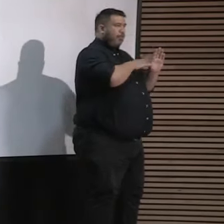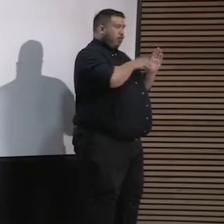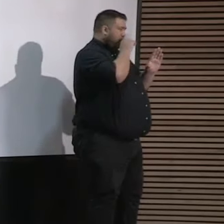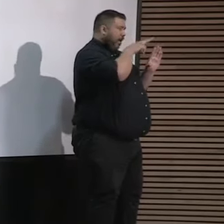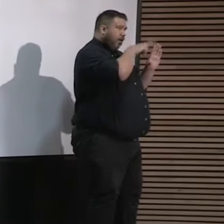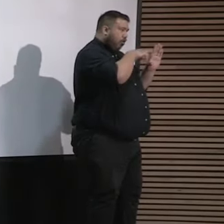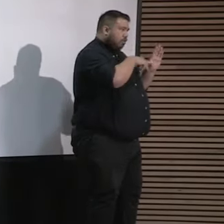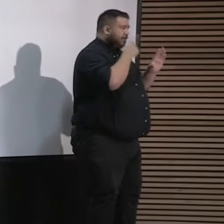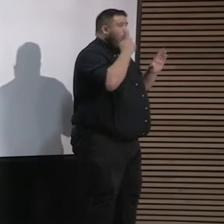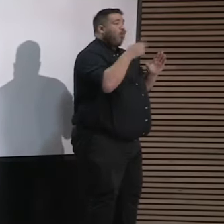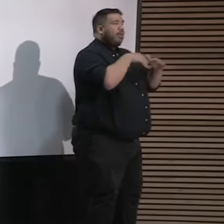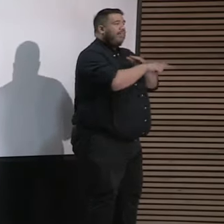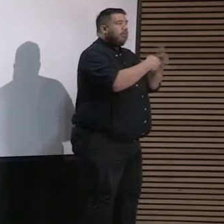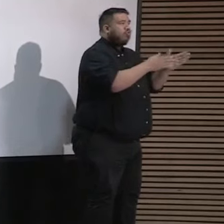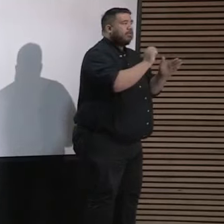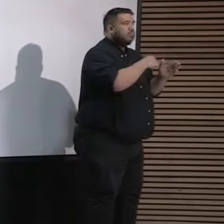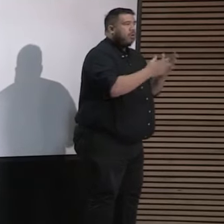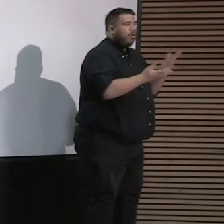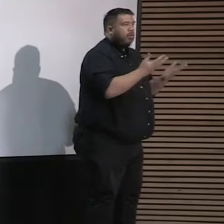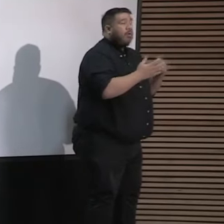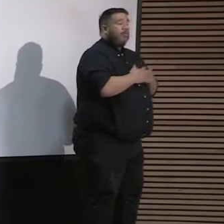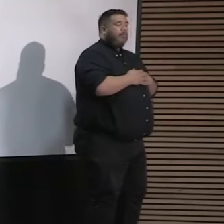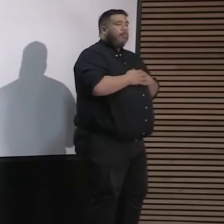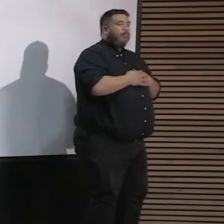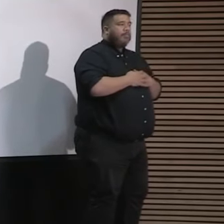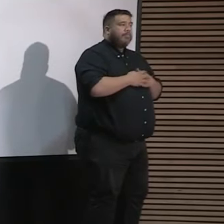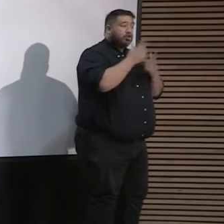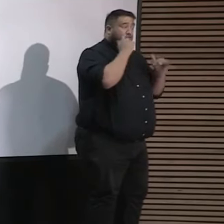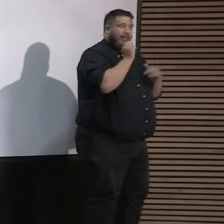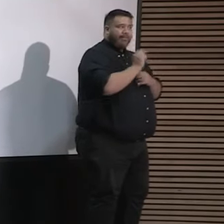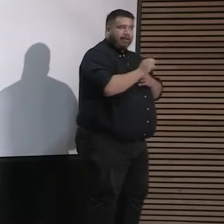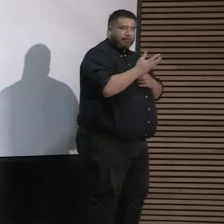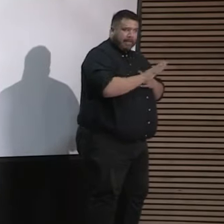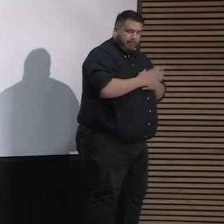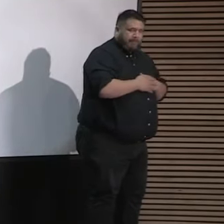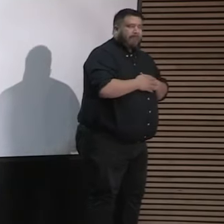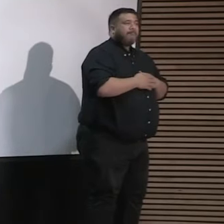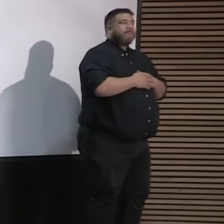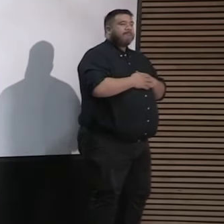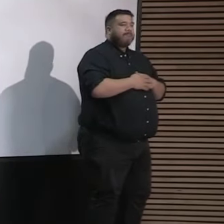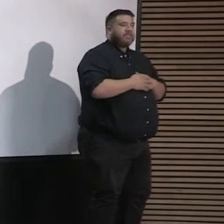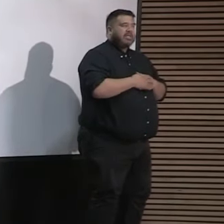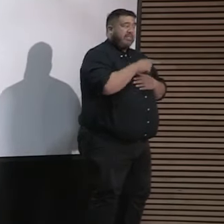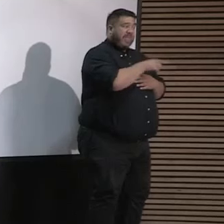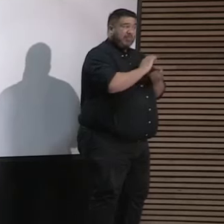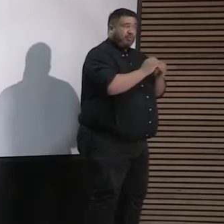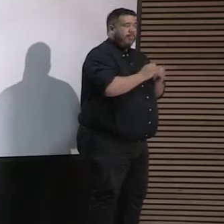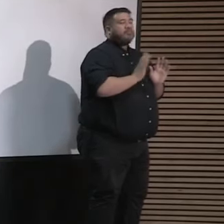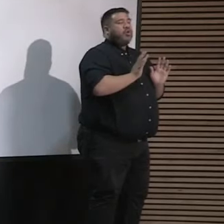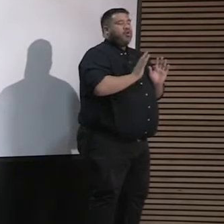we've interrogated quite closely. So in terms of that being a problem, we have ruled that out